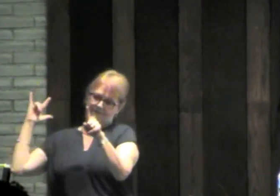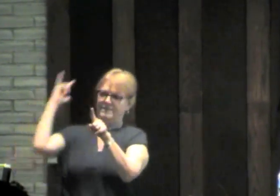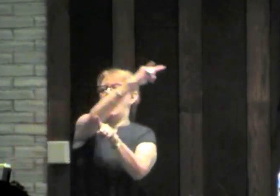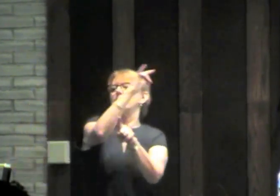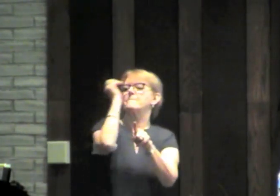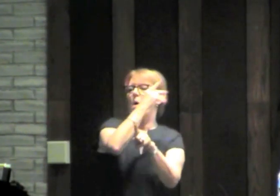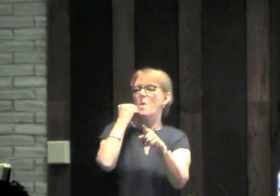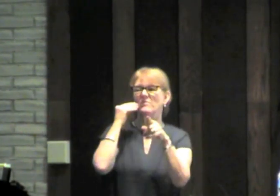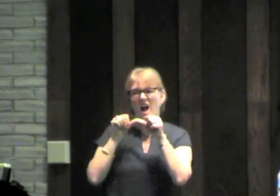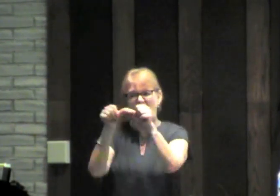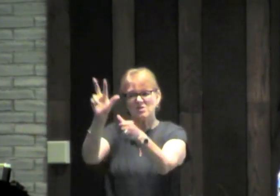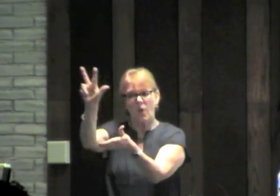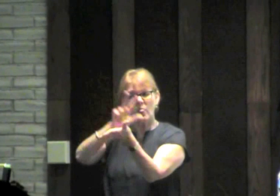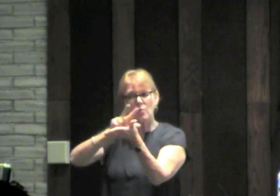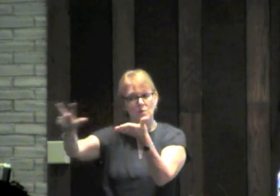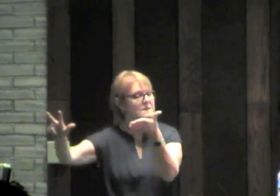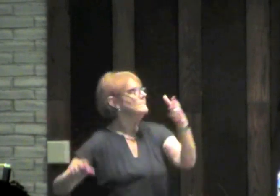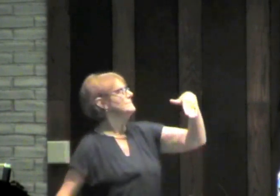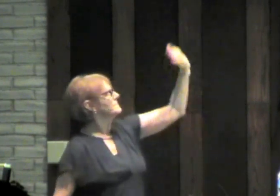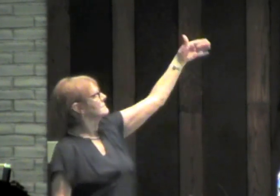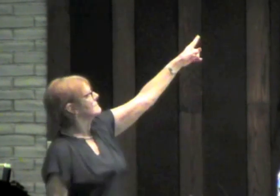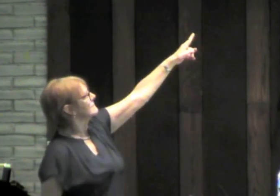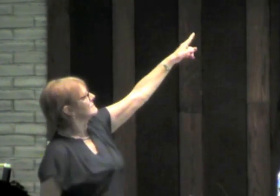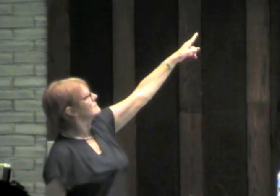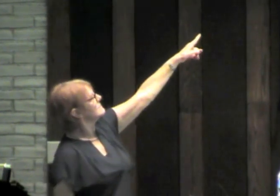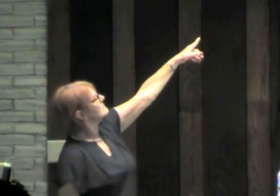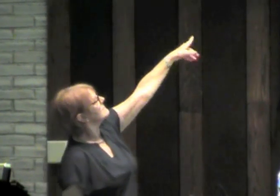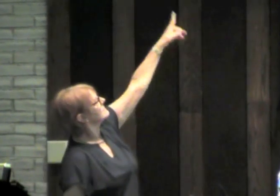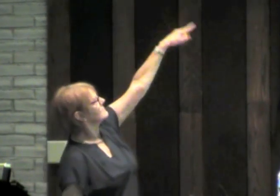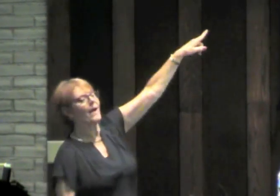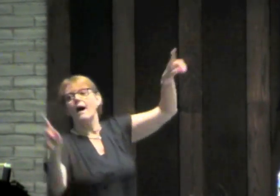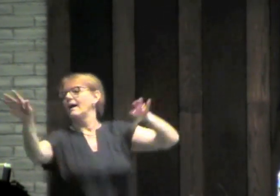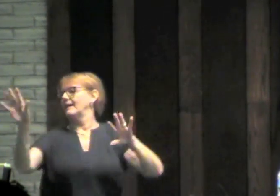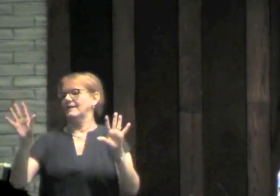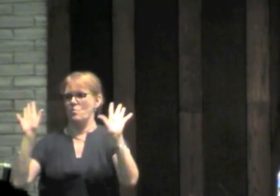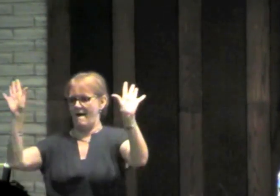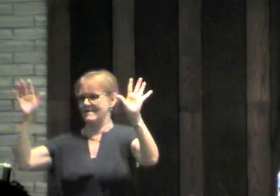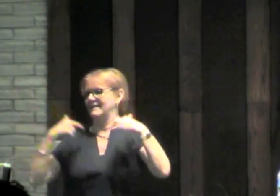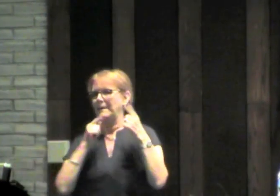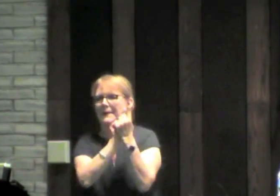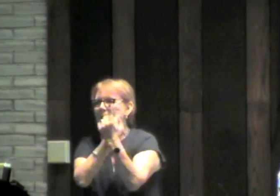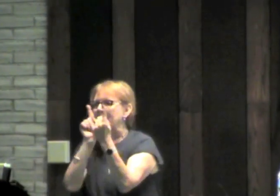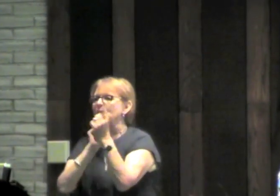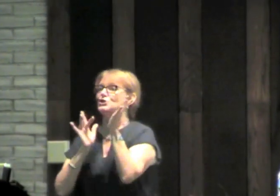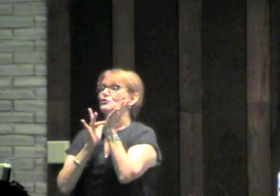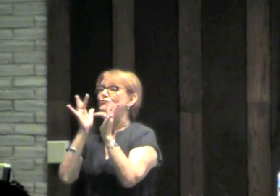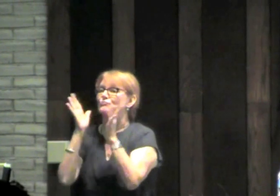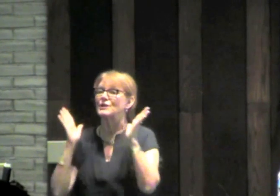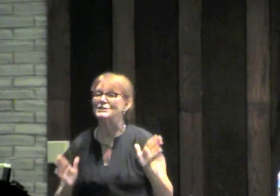the mountains. You know, remember we were there for 3 weeks, so now we're in Amman. And here's where I